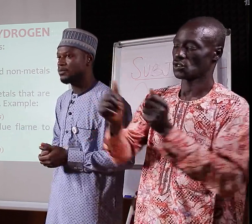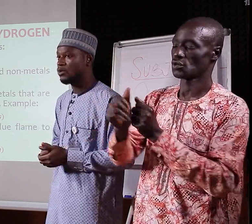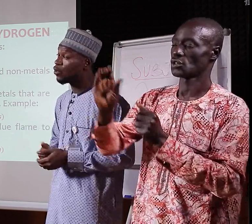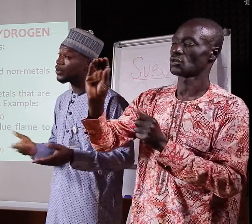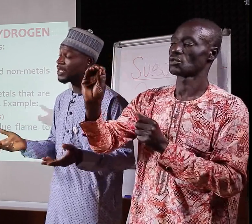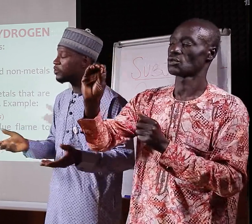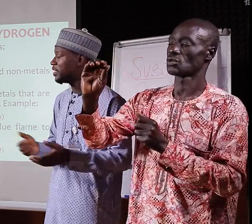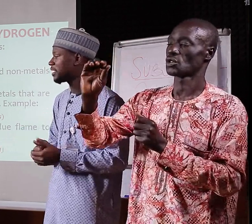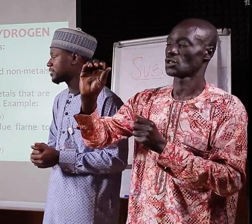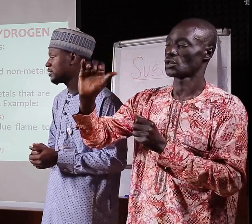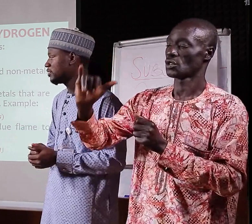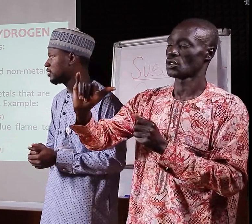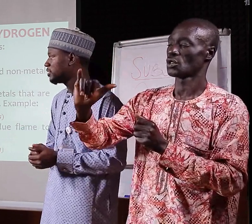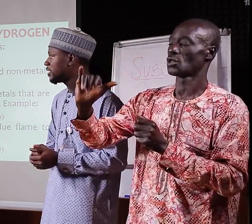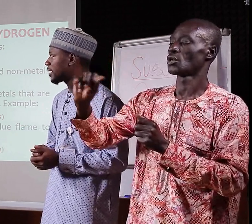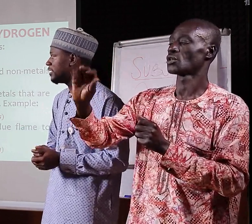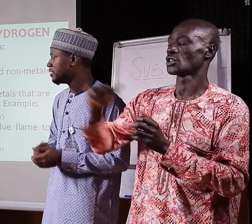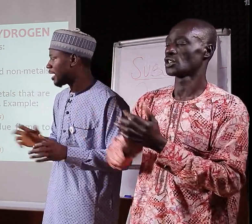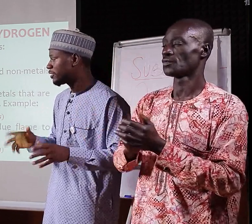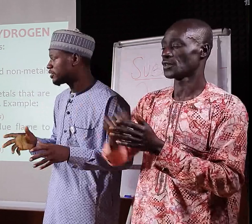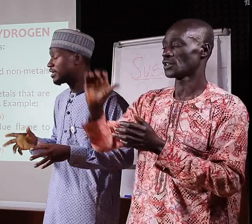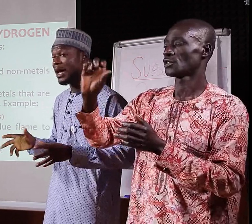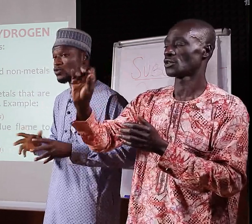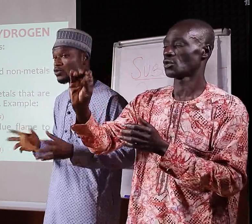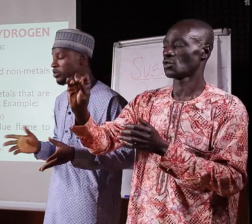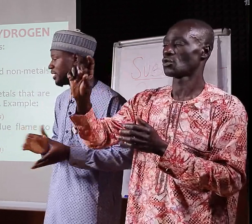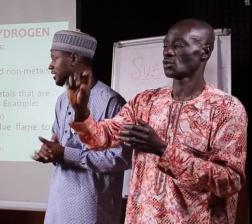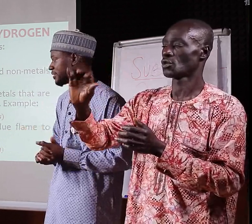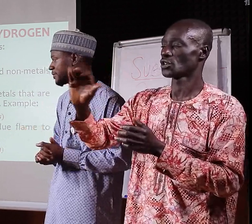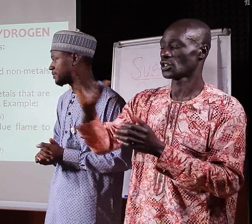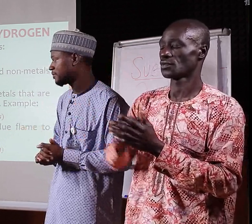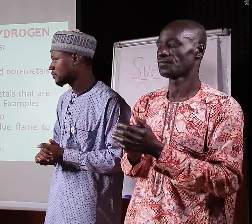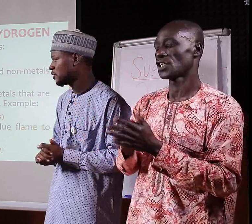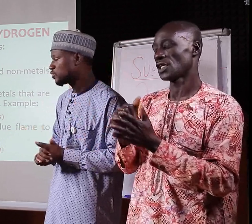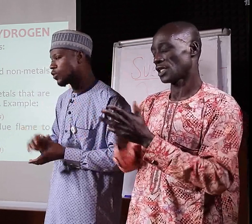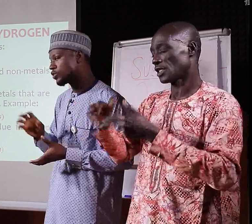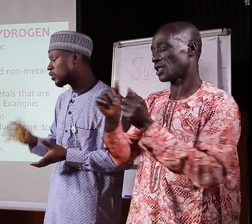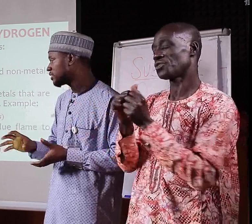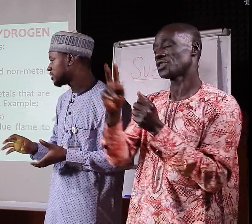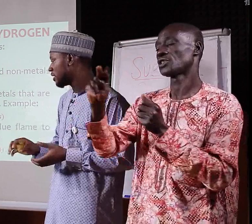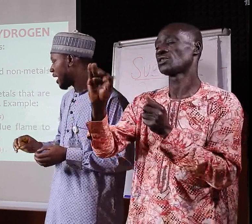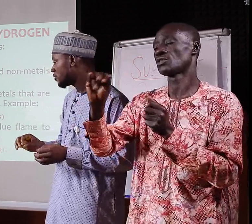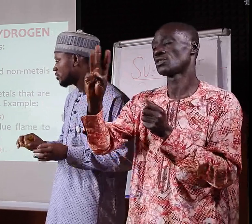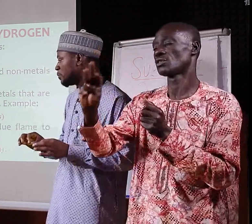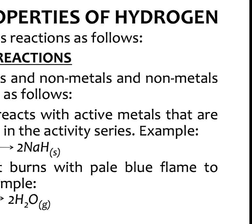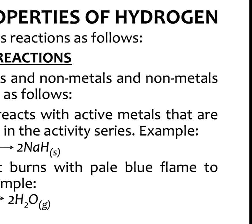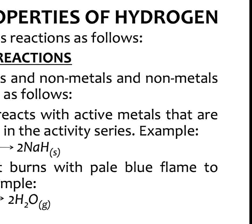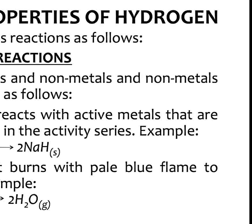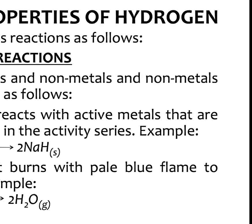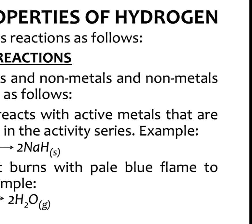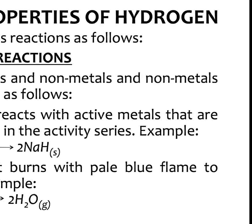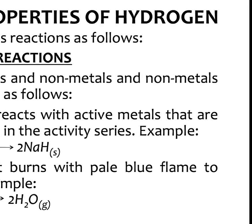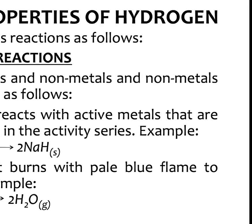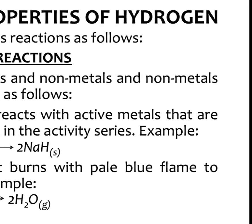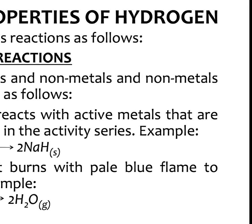oxygen or other non-metals. Generally, hydrogen reacts with non-metals. So with oxygen, hydrogen burns